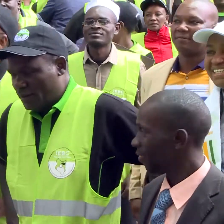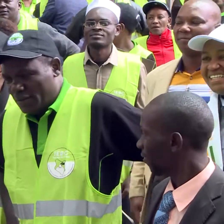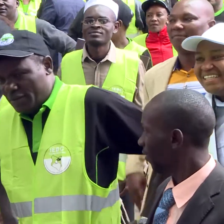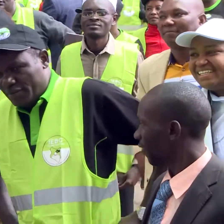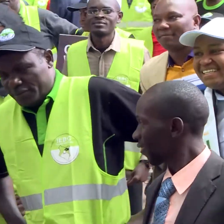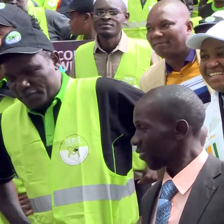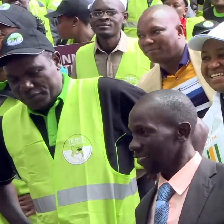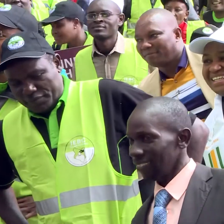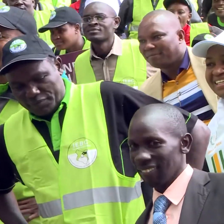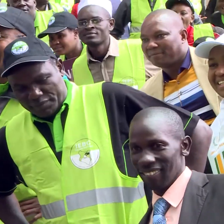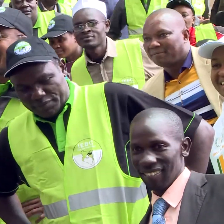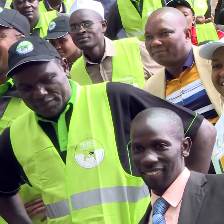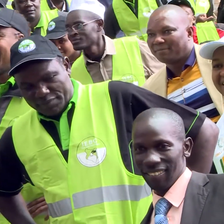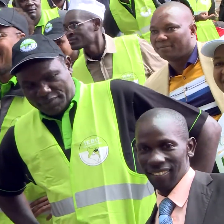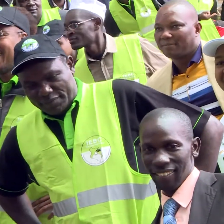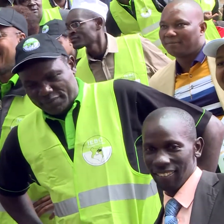pande ingine.